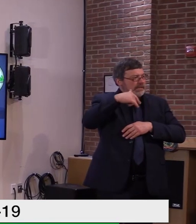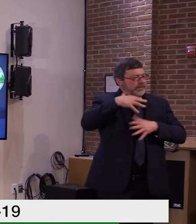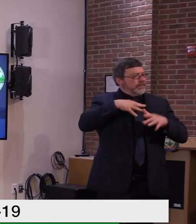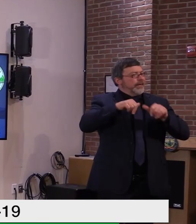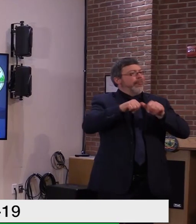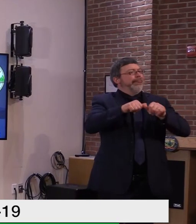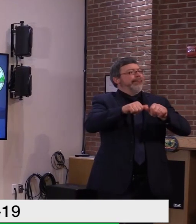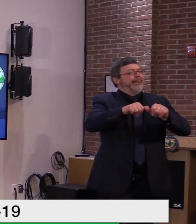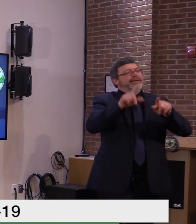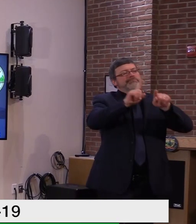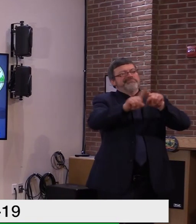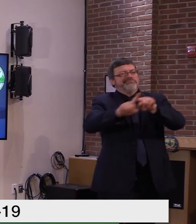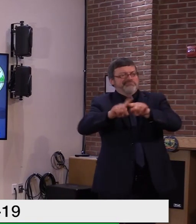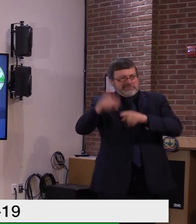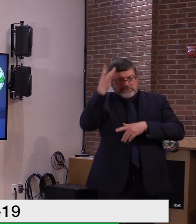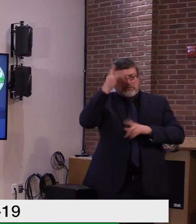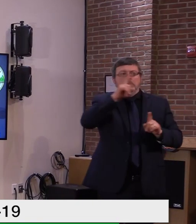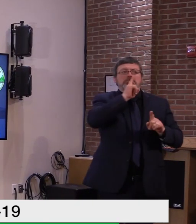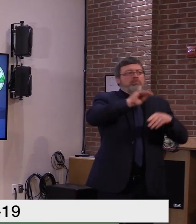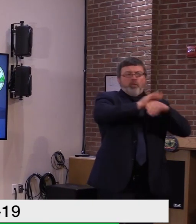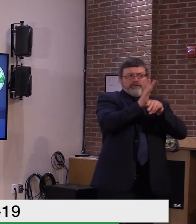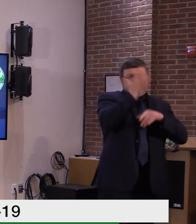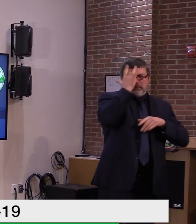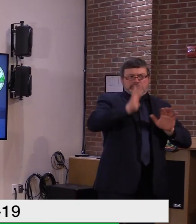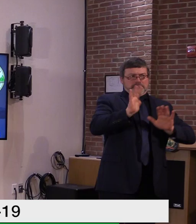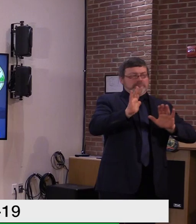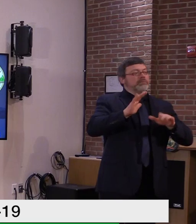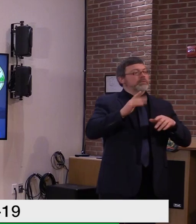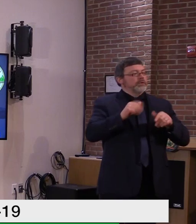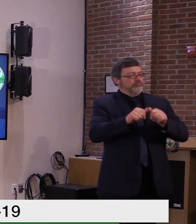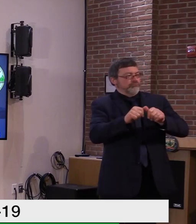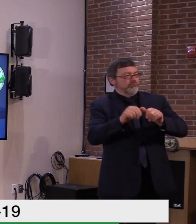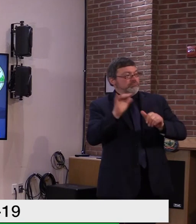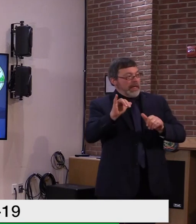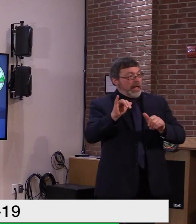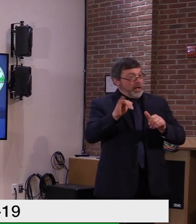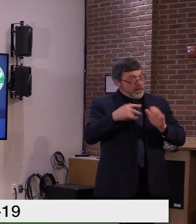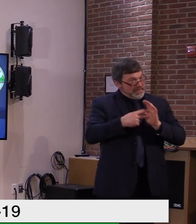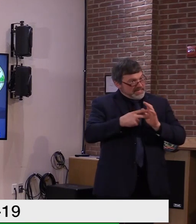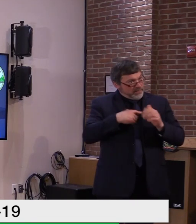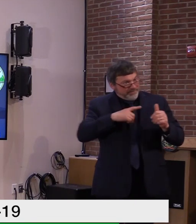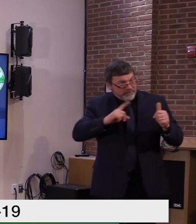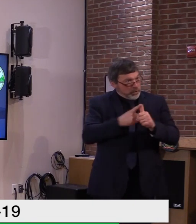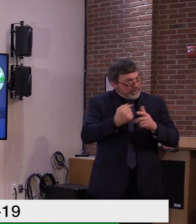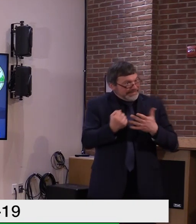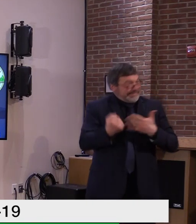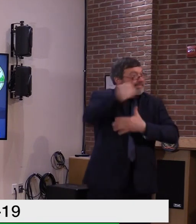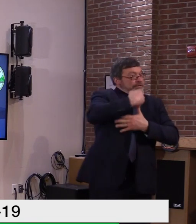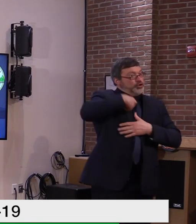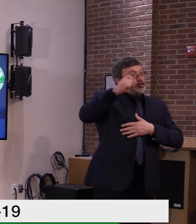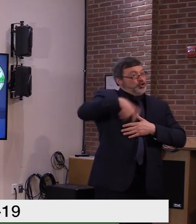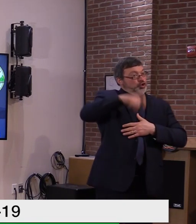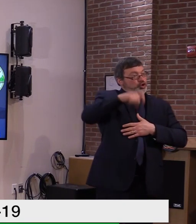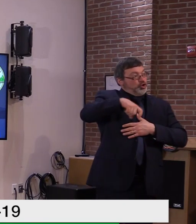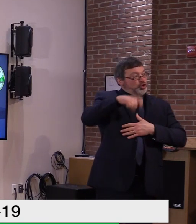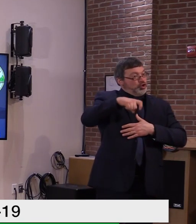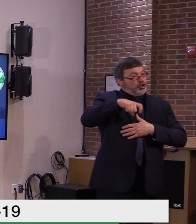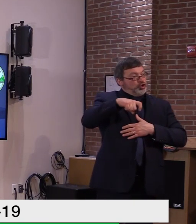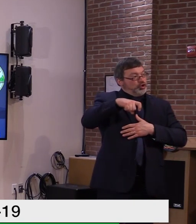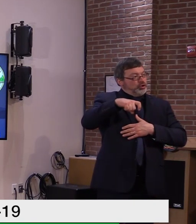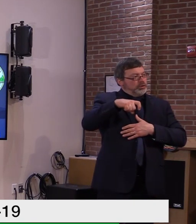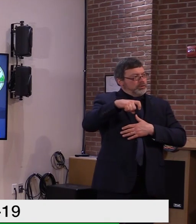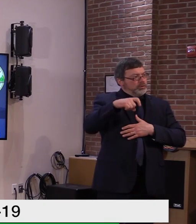been a lot of debate about, you know, do people with asthma get prioritized over people who